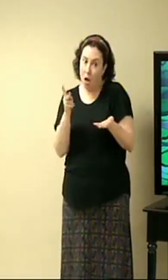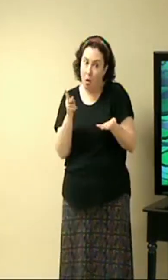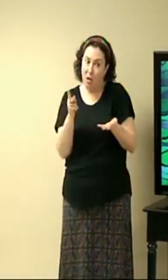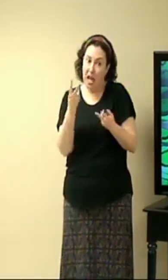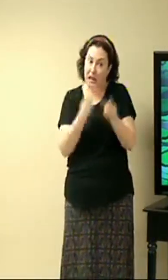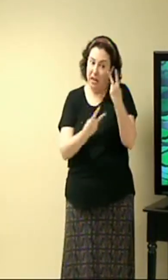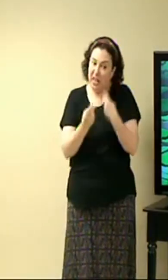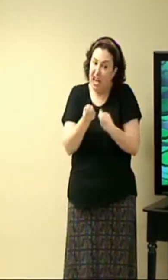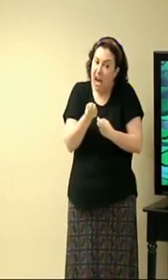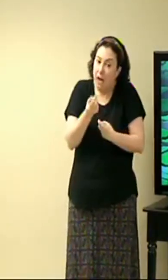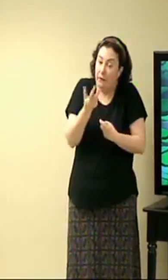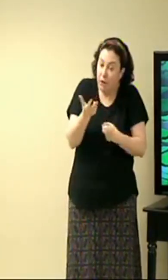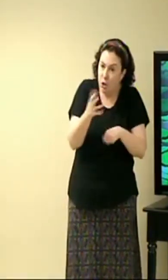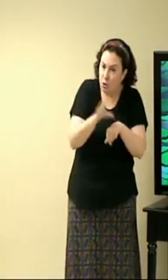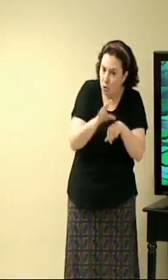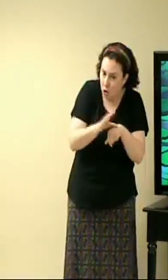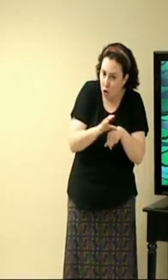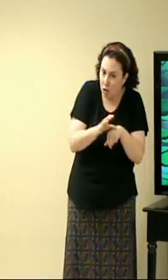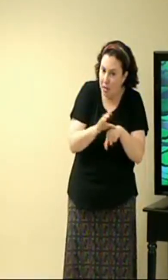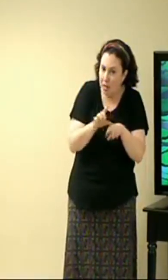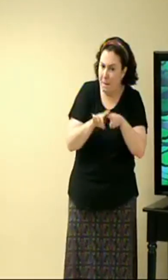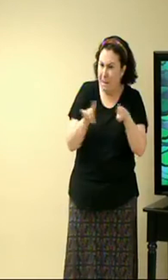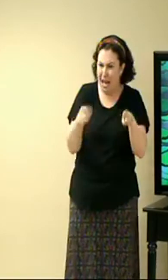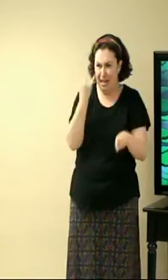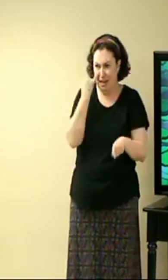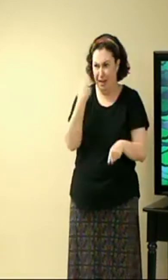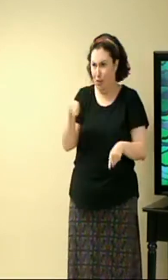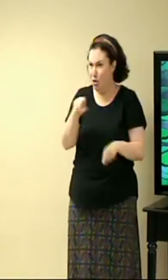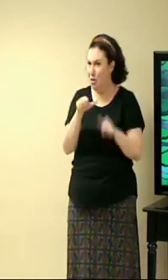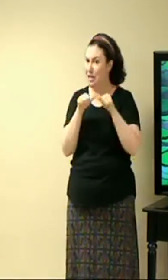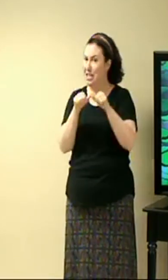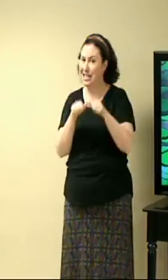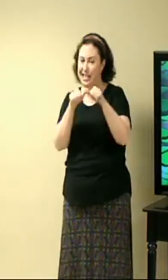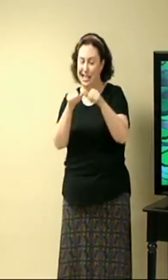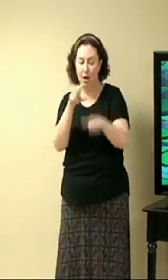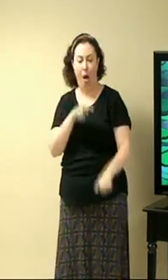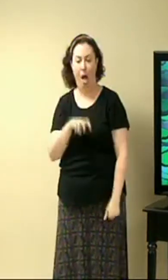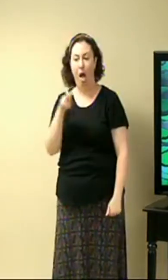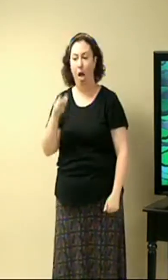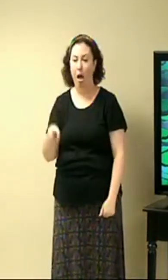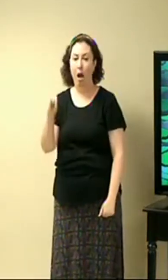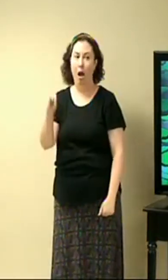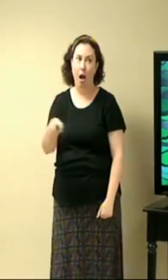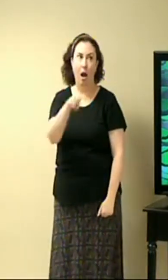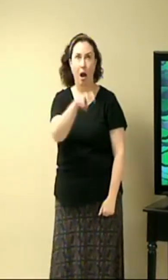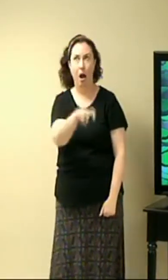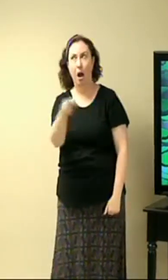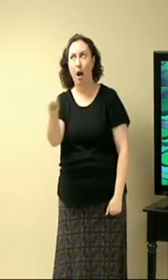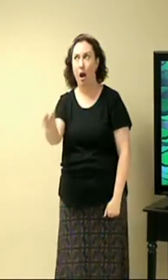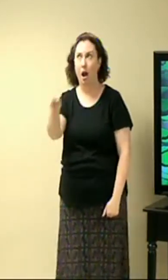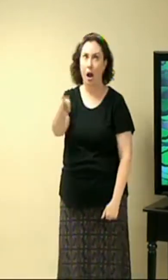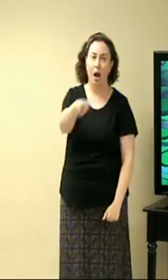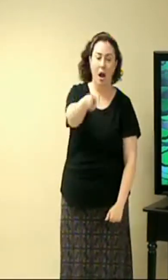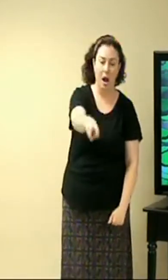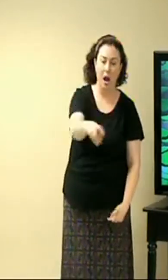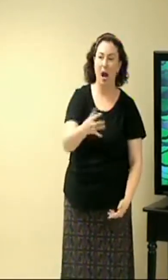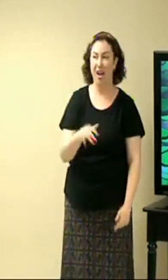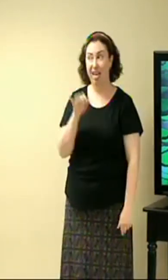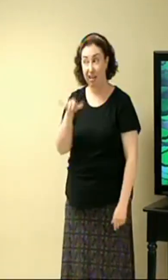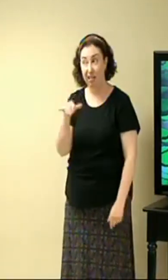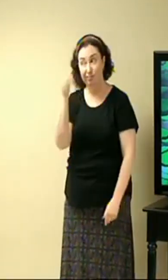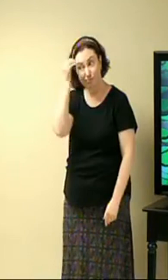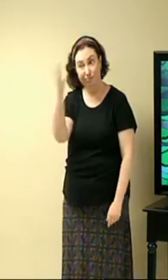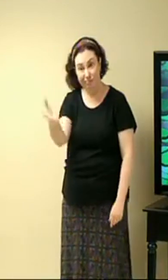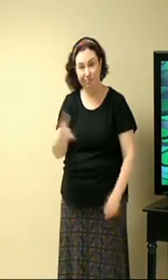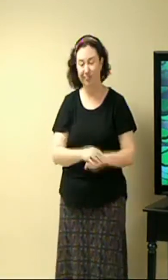churches before you get plugged in. But if you're jumping from church to church to church to church to church, let me tell you, there's no